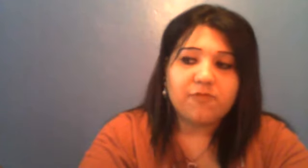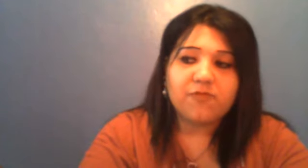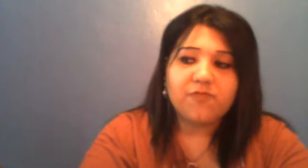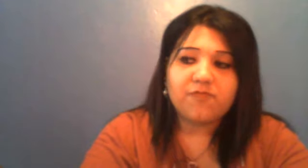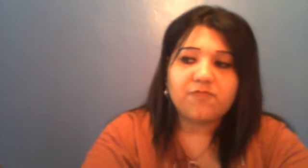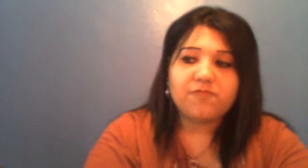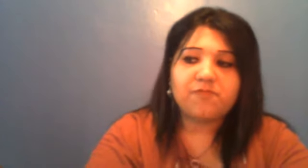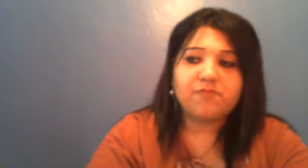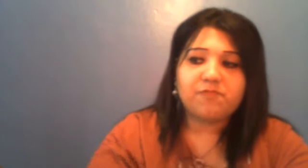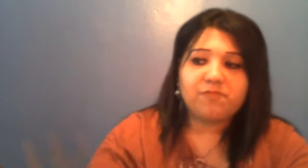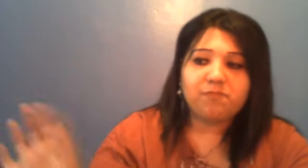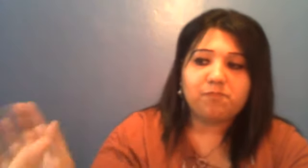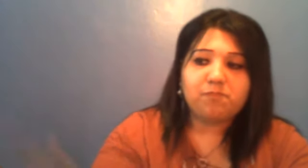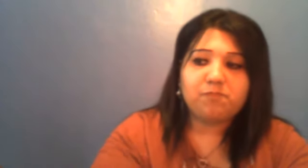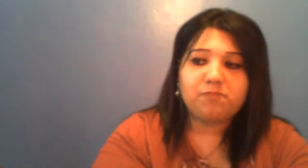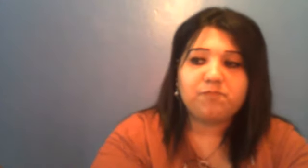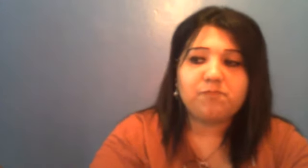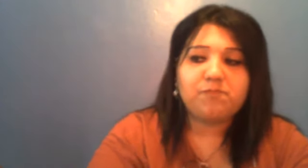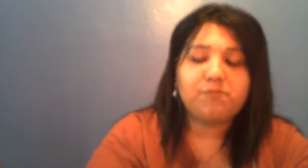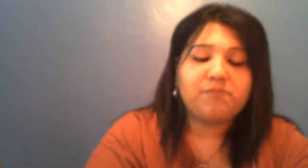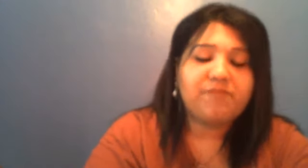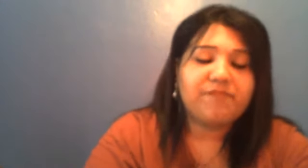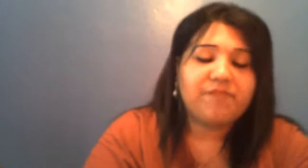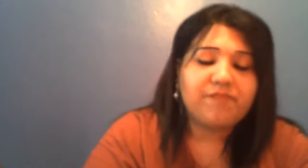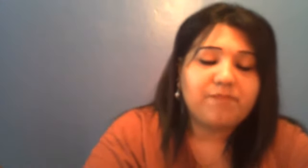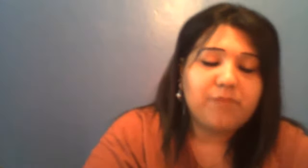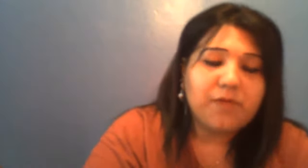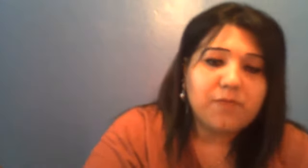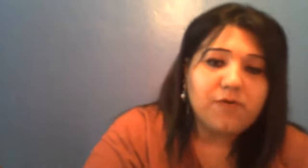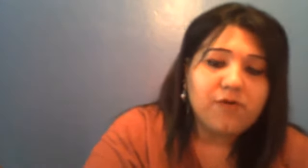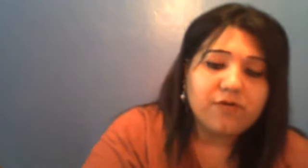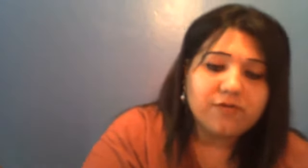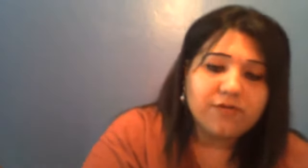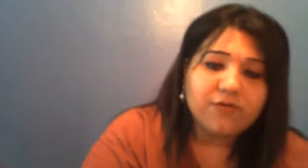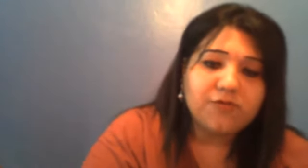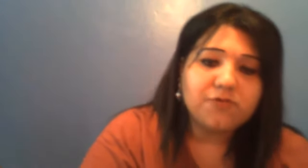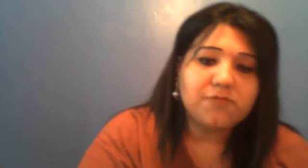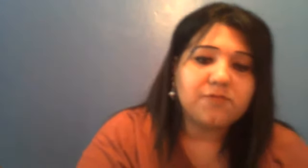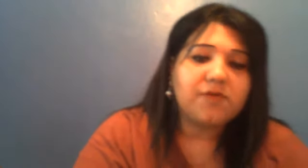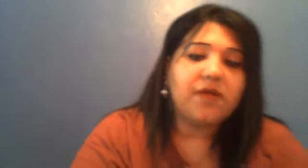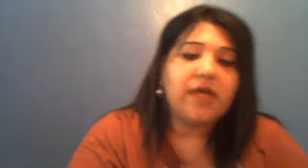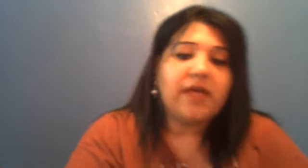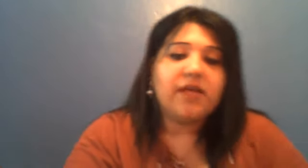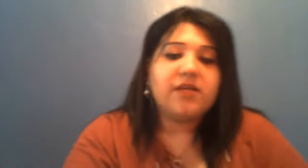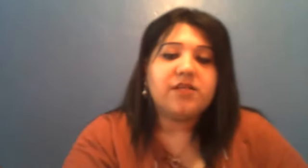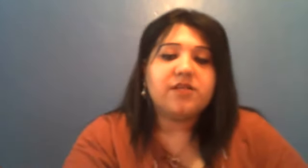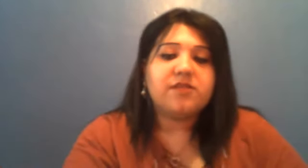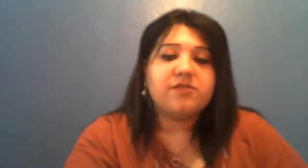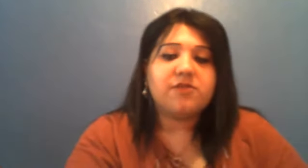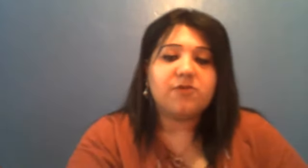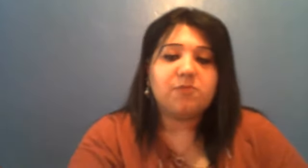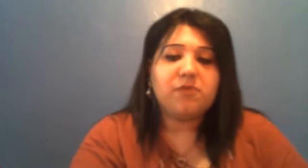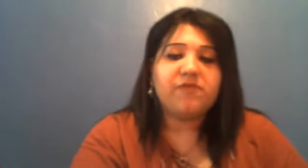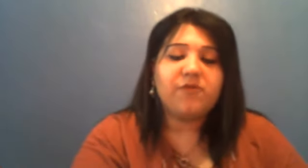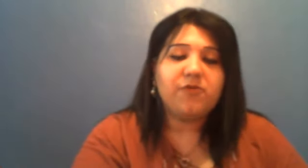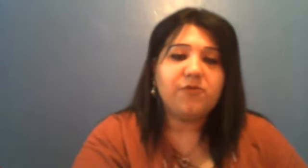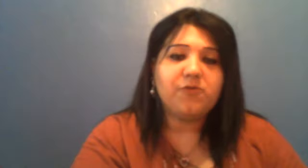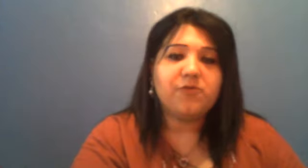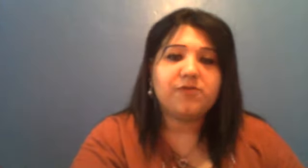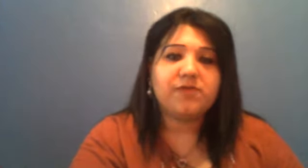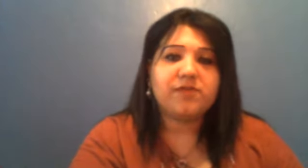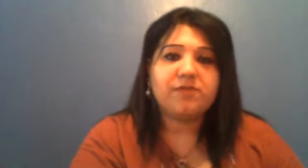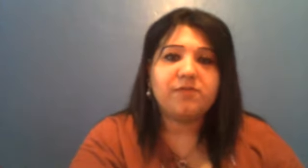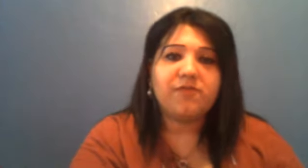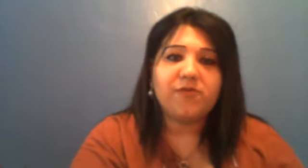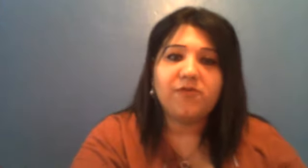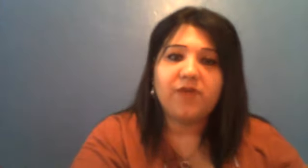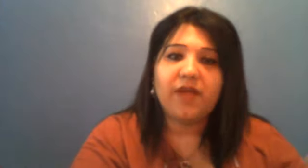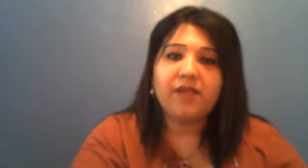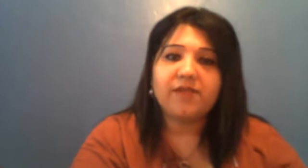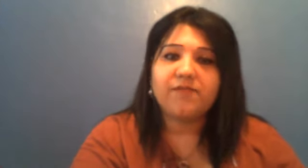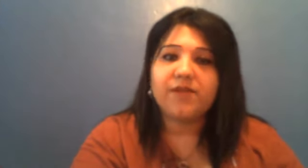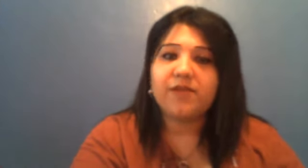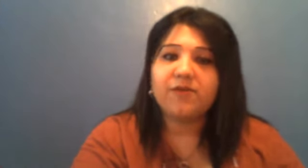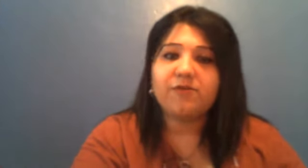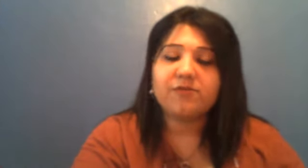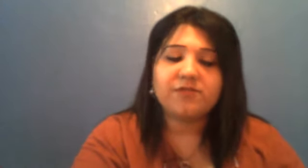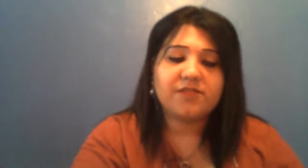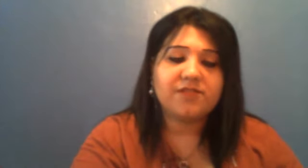those people on YouTube. So, before you, before you end the video, just